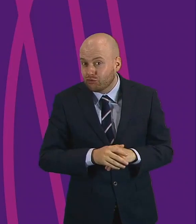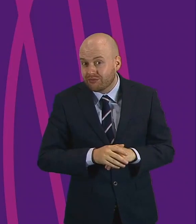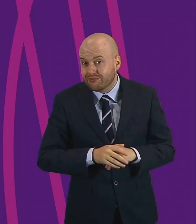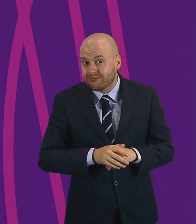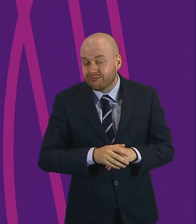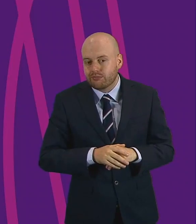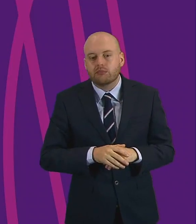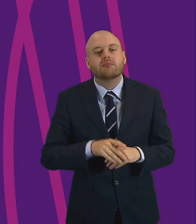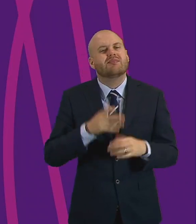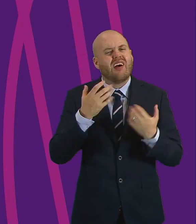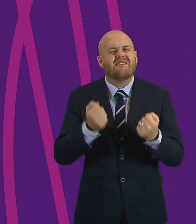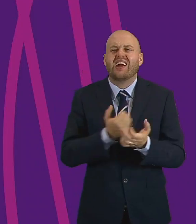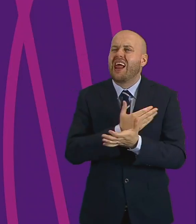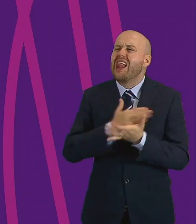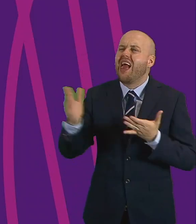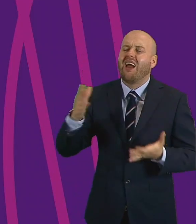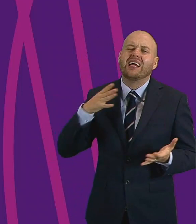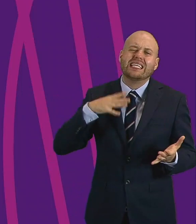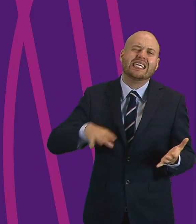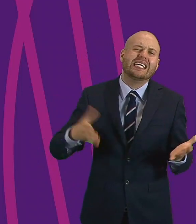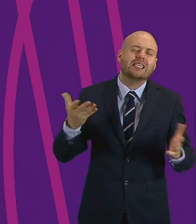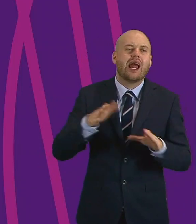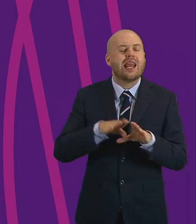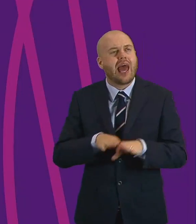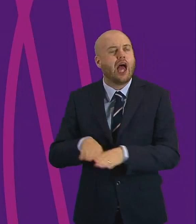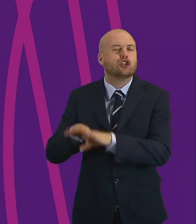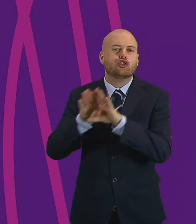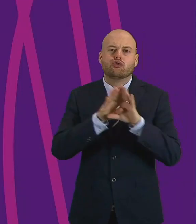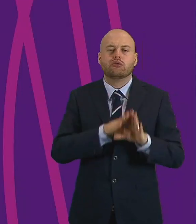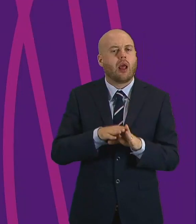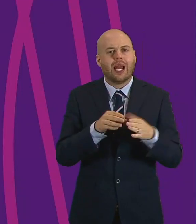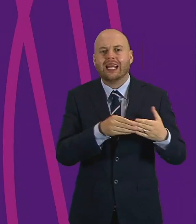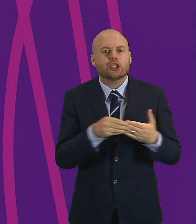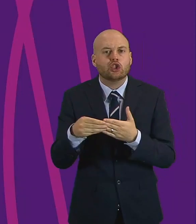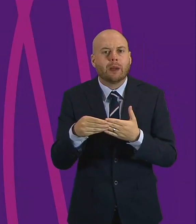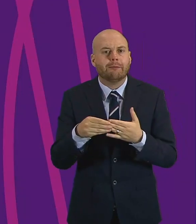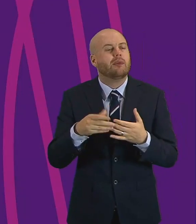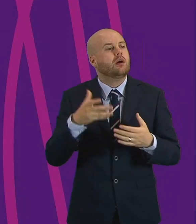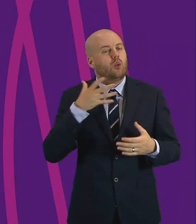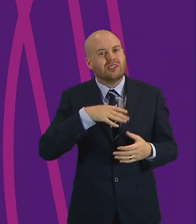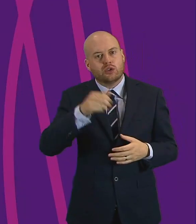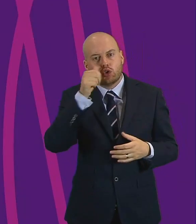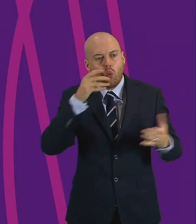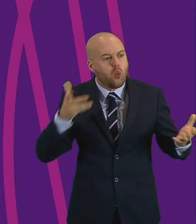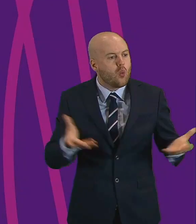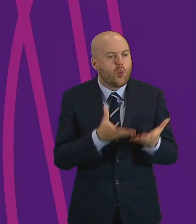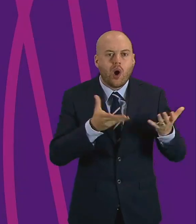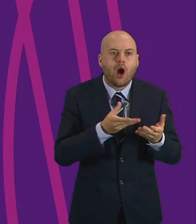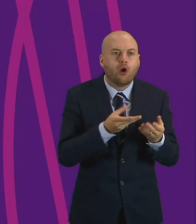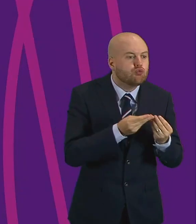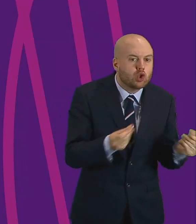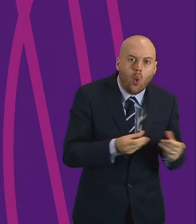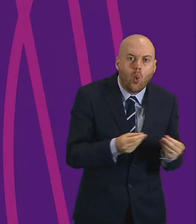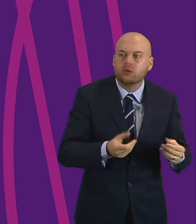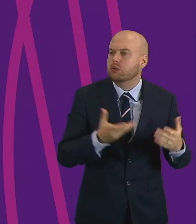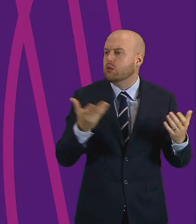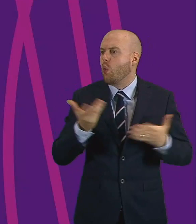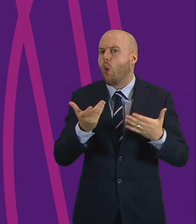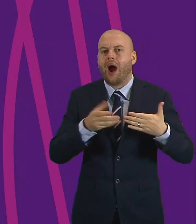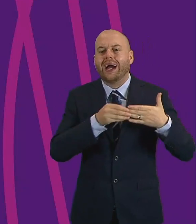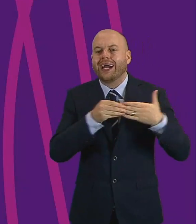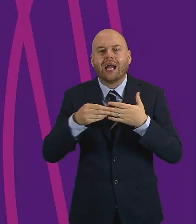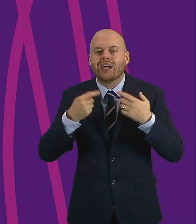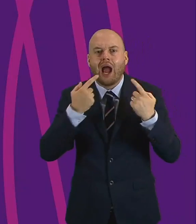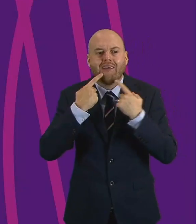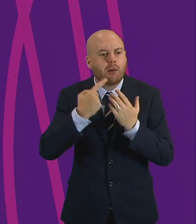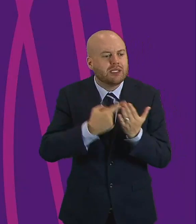for national leadership, for resources, for guidance provided to local authorities. But instead, the Education Secretary and the